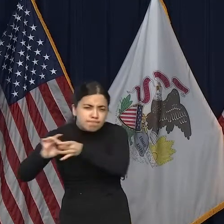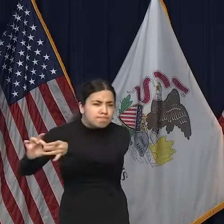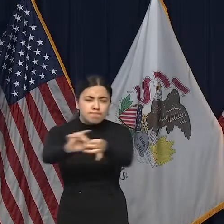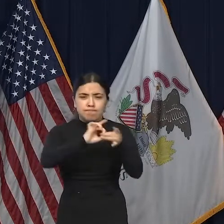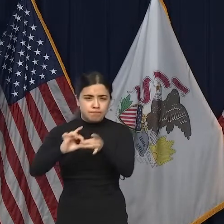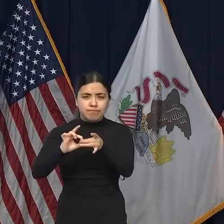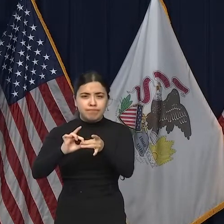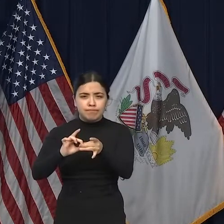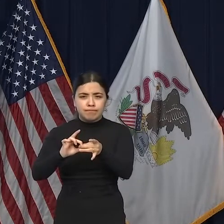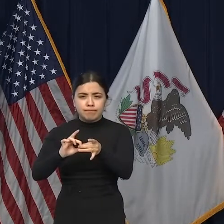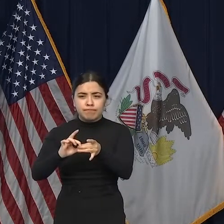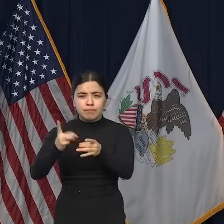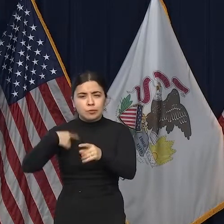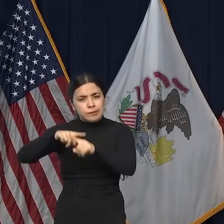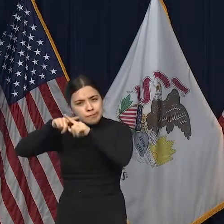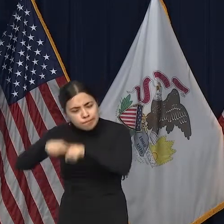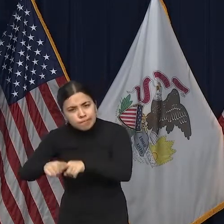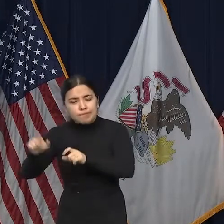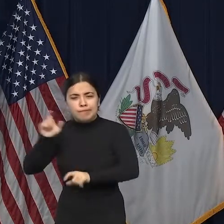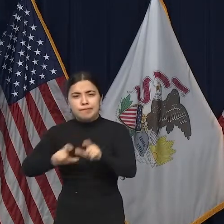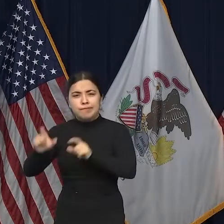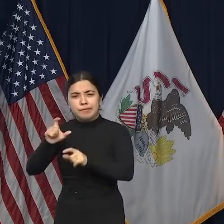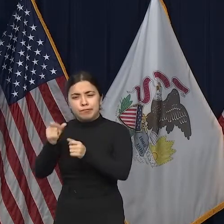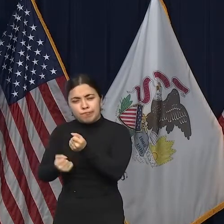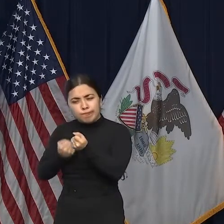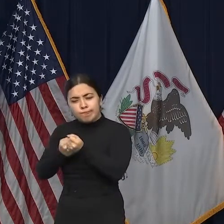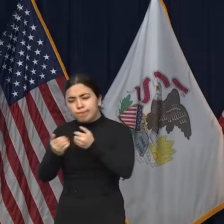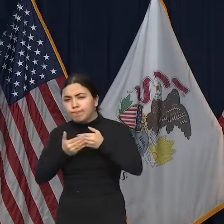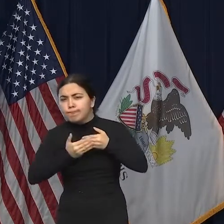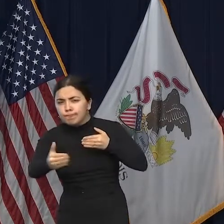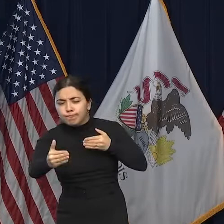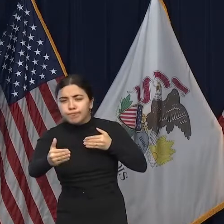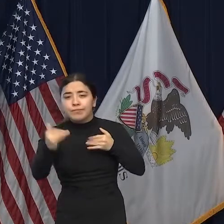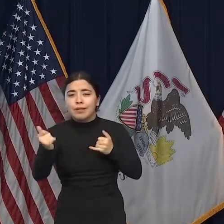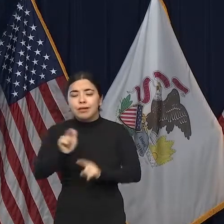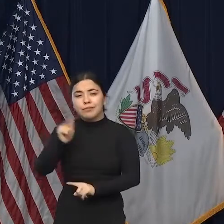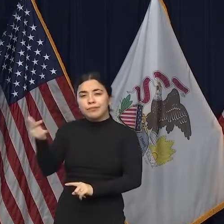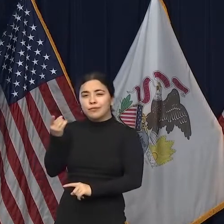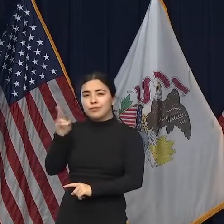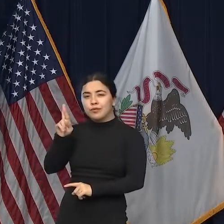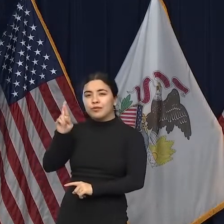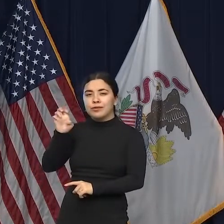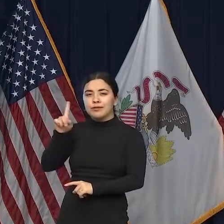thin. And with that, I'd like to turn it over to Dr. Zike.